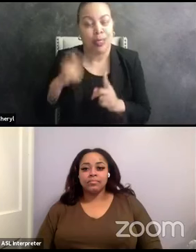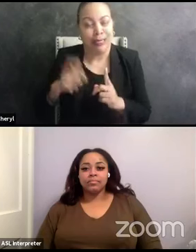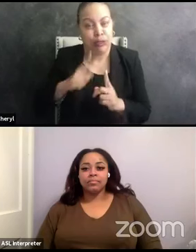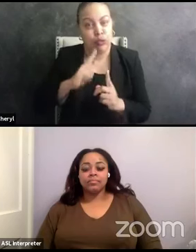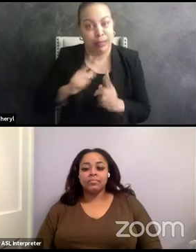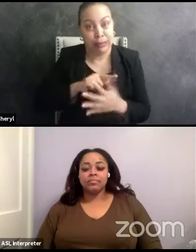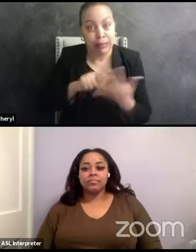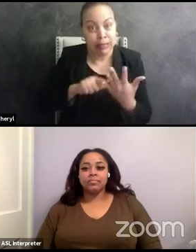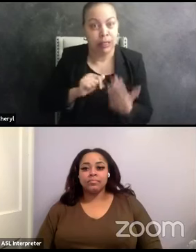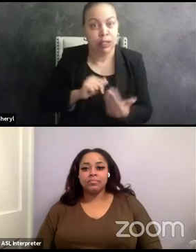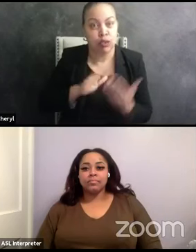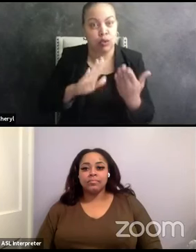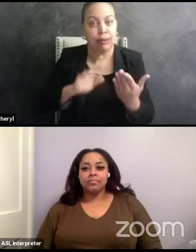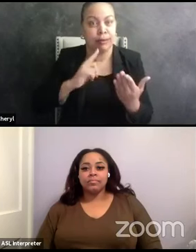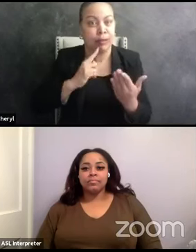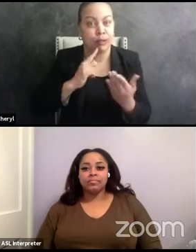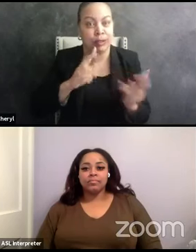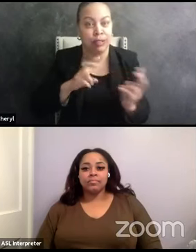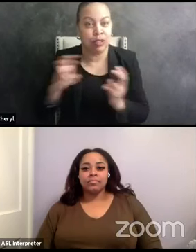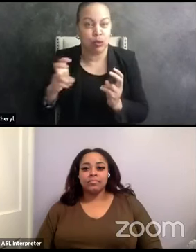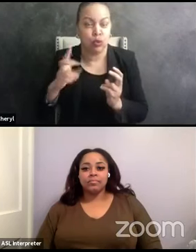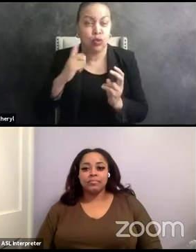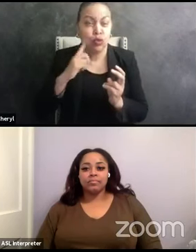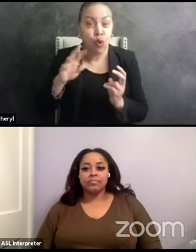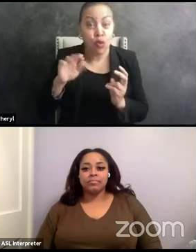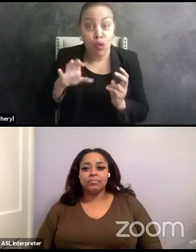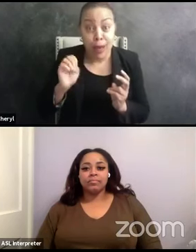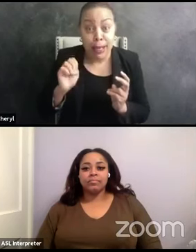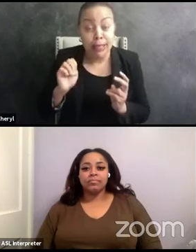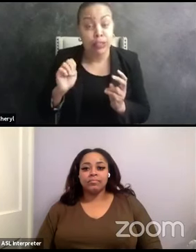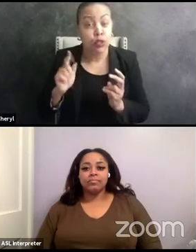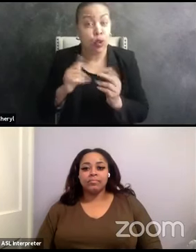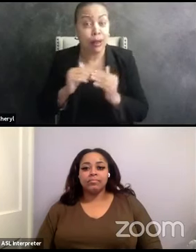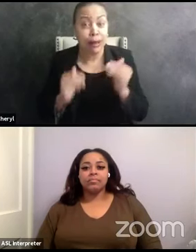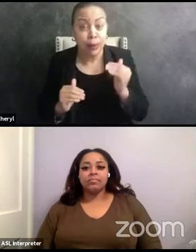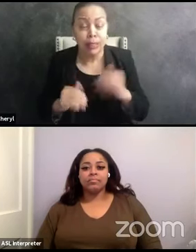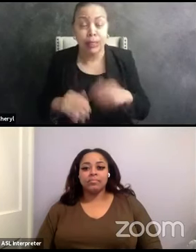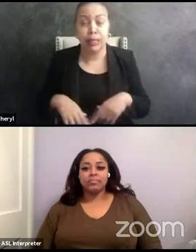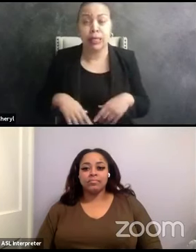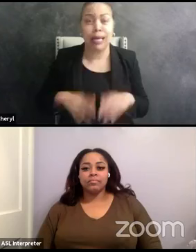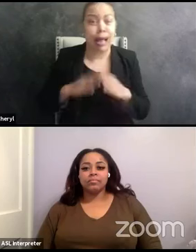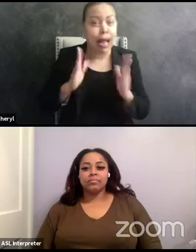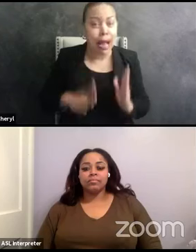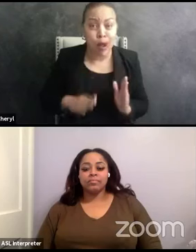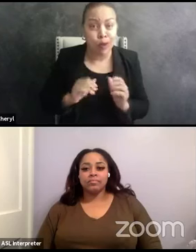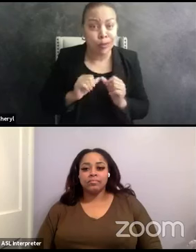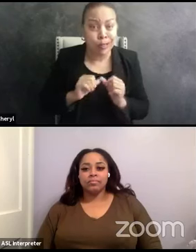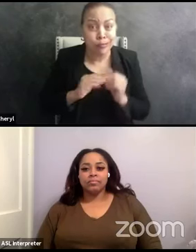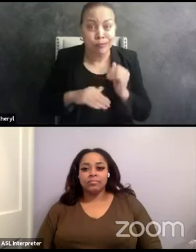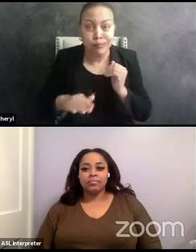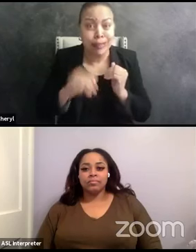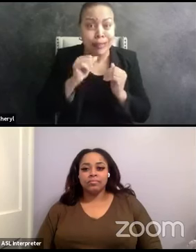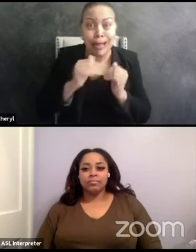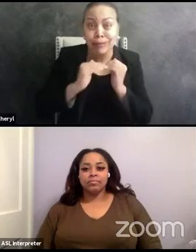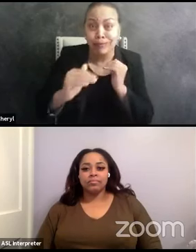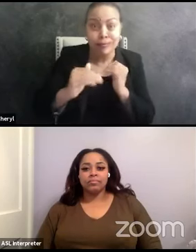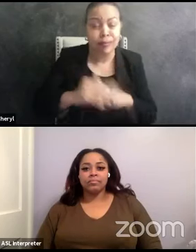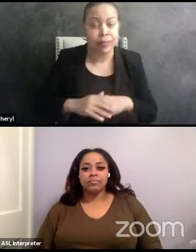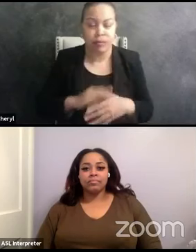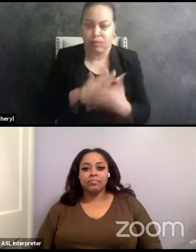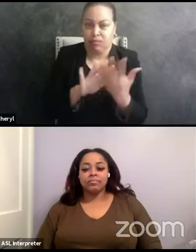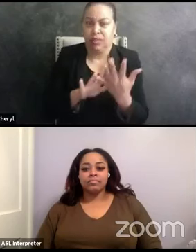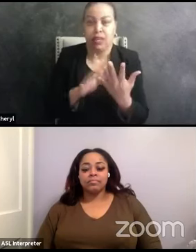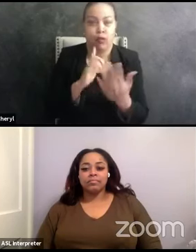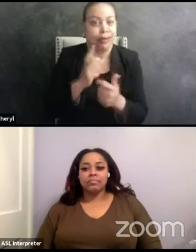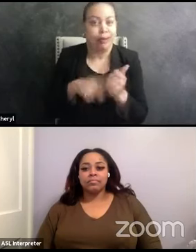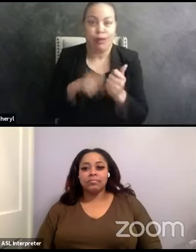especially around racial inequity in this and housing security and things like that. Personally, it's been tough, and I think it's been tough for